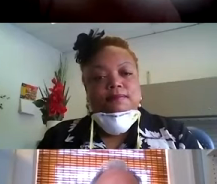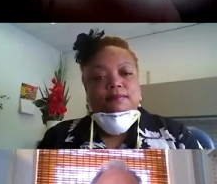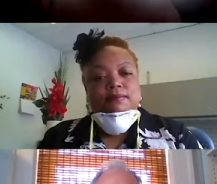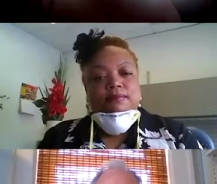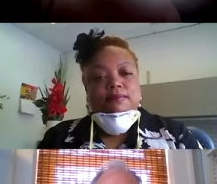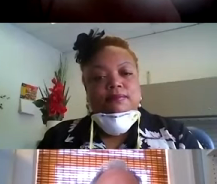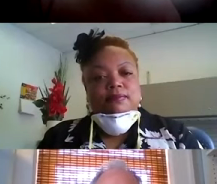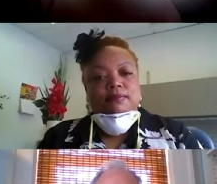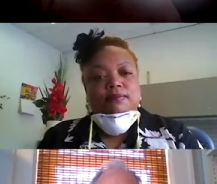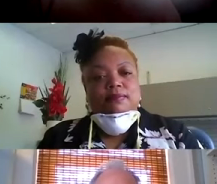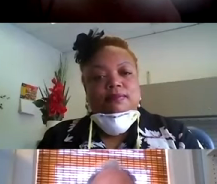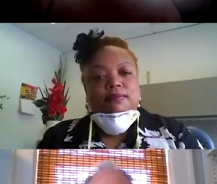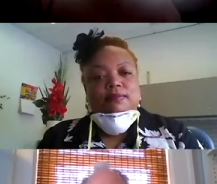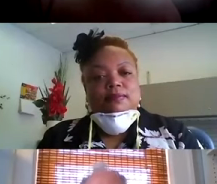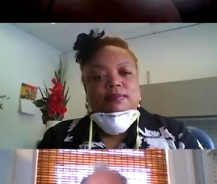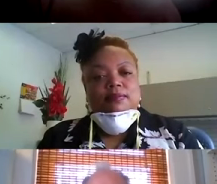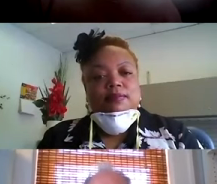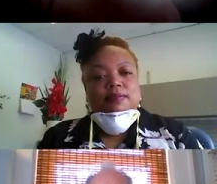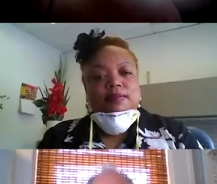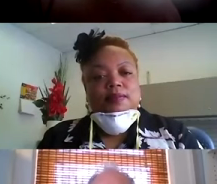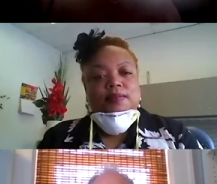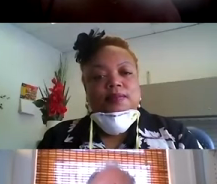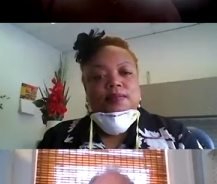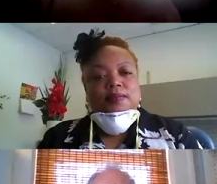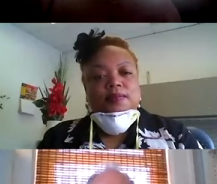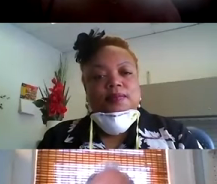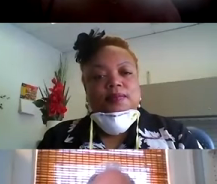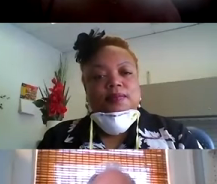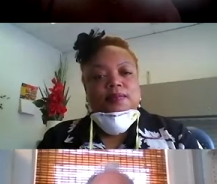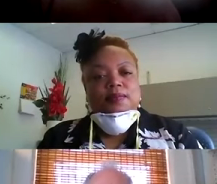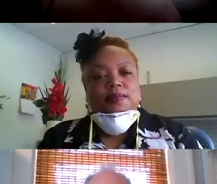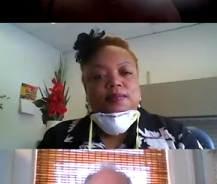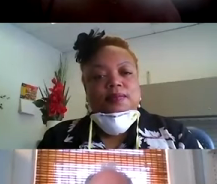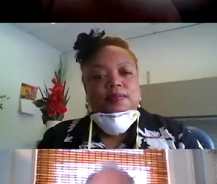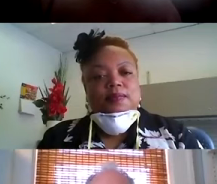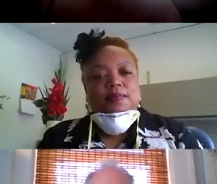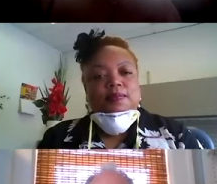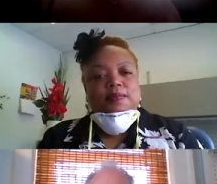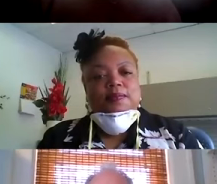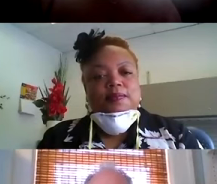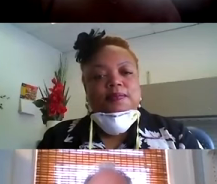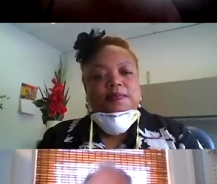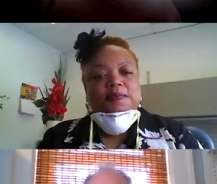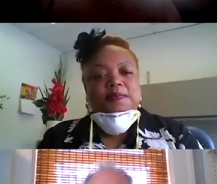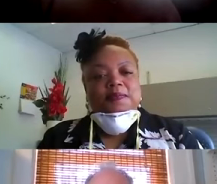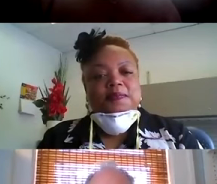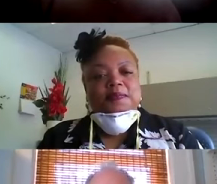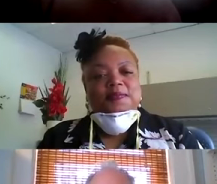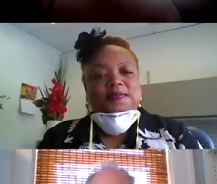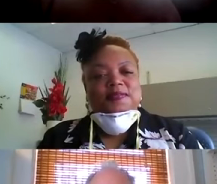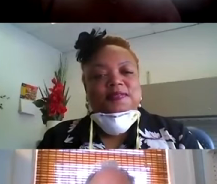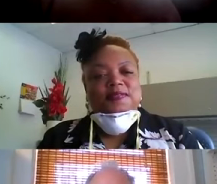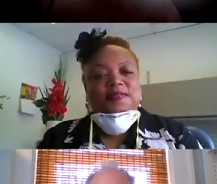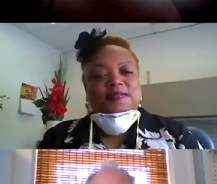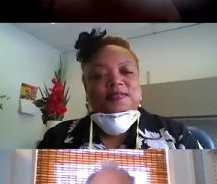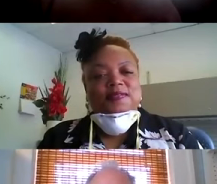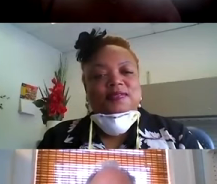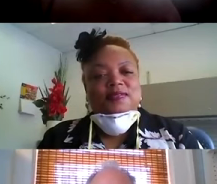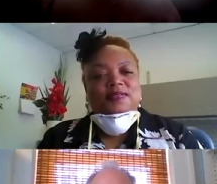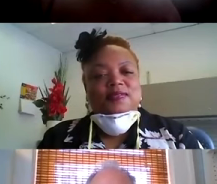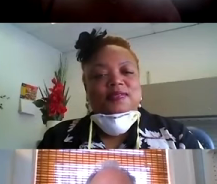welcoming space, and including everyone around me. I have a dream that there will be equality in